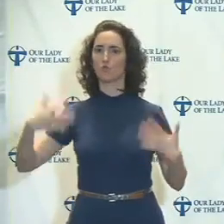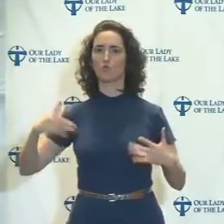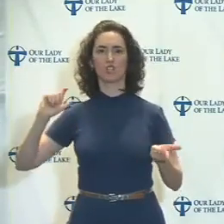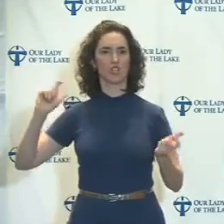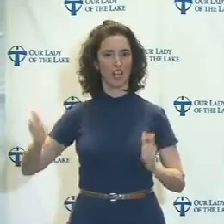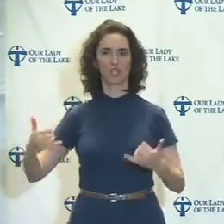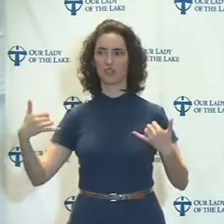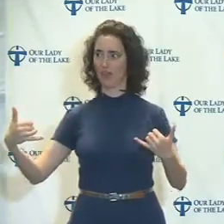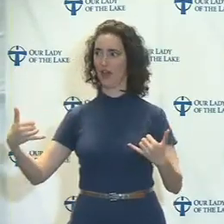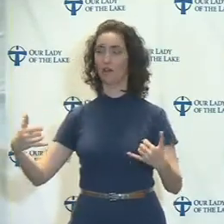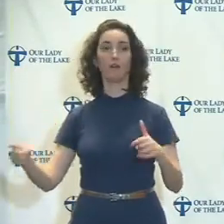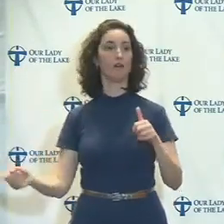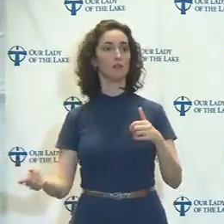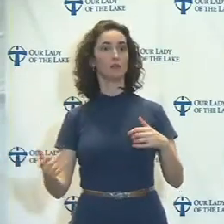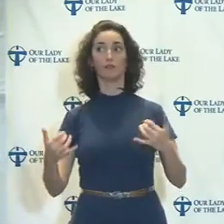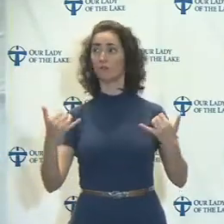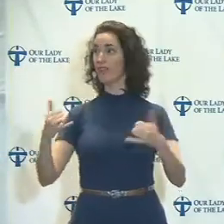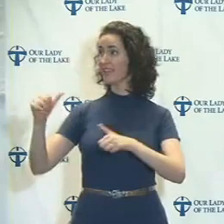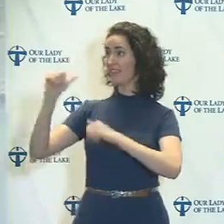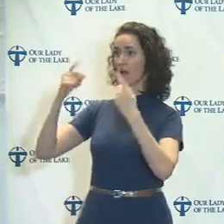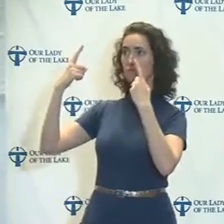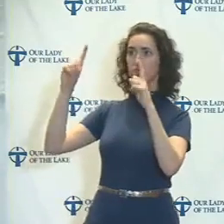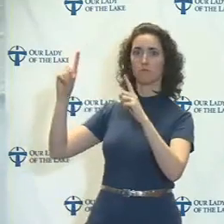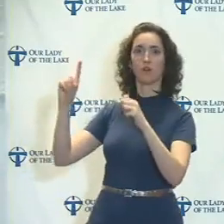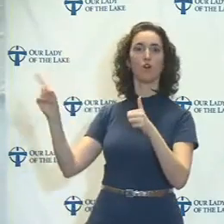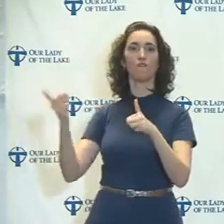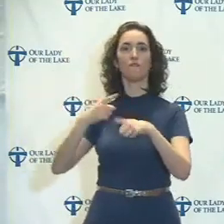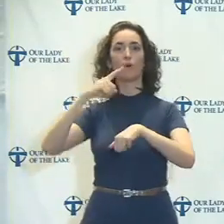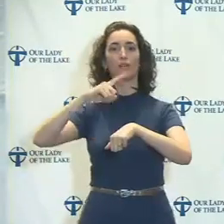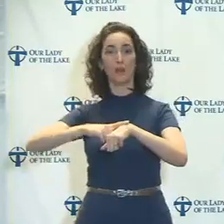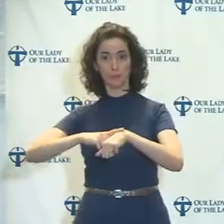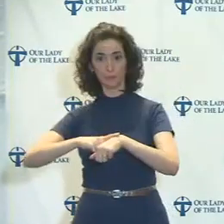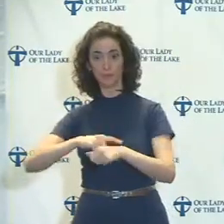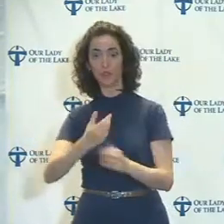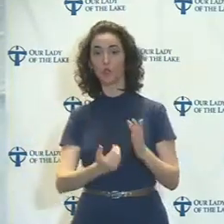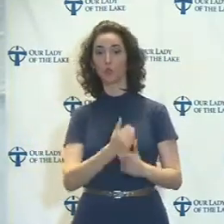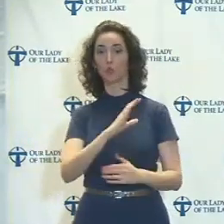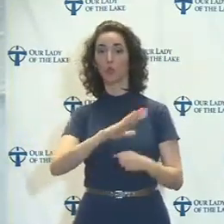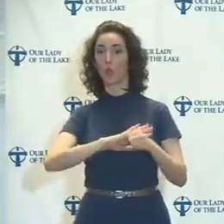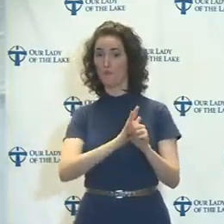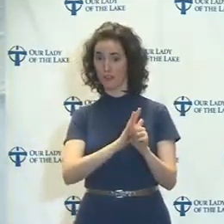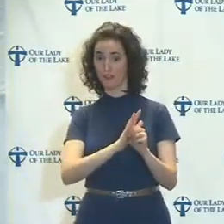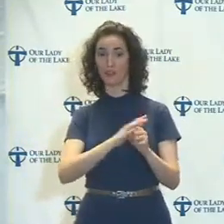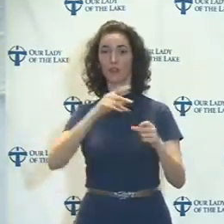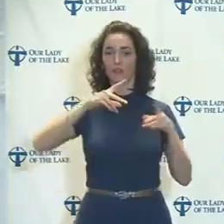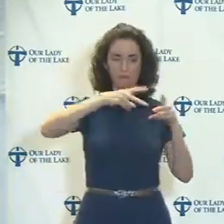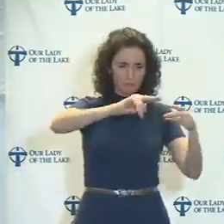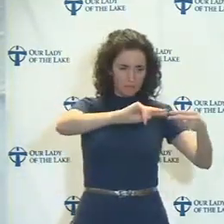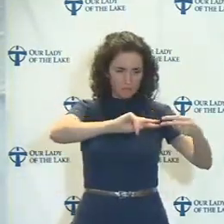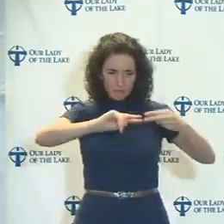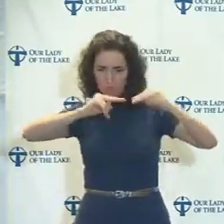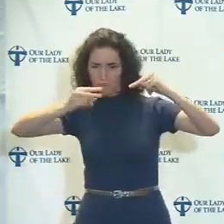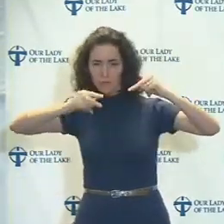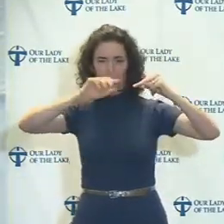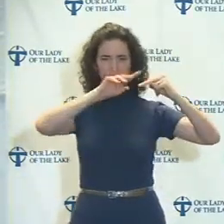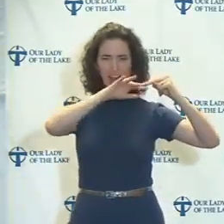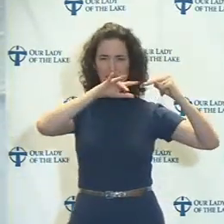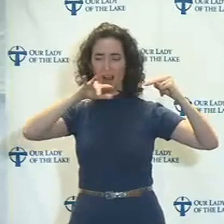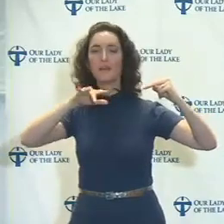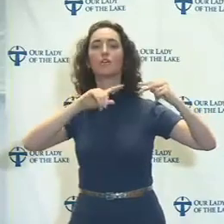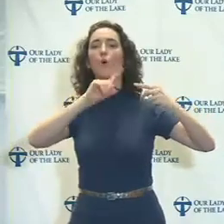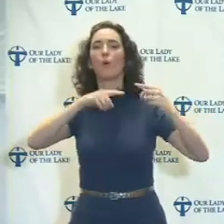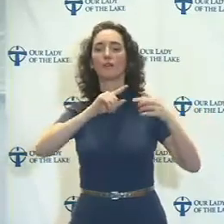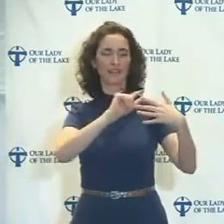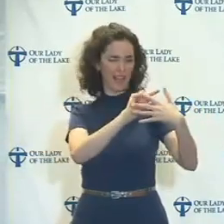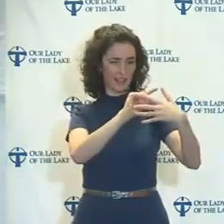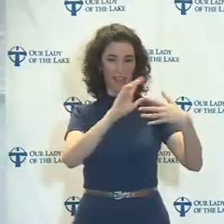of scientific history. The first genetic sequencing of the novel coronavirus was made in